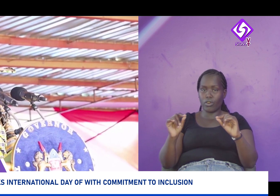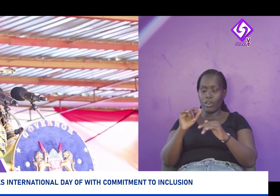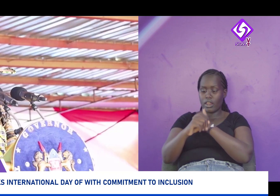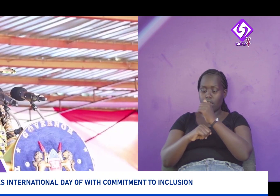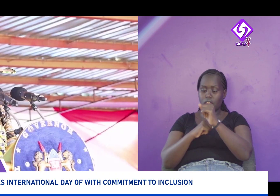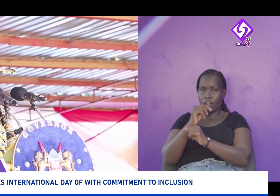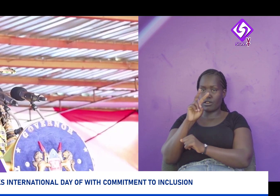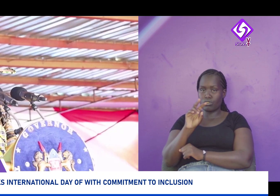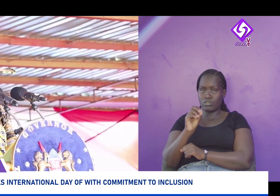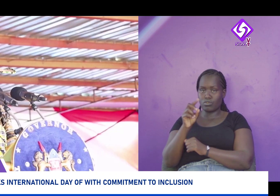2026.